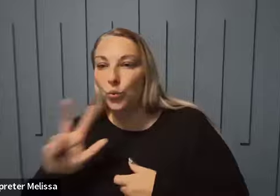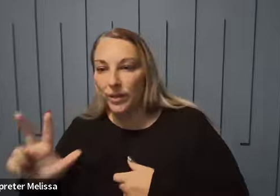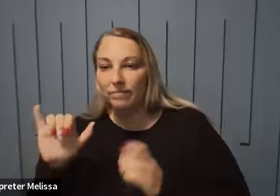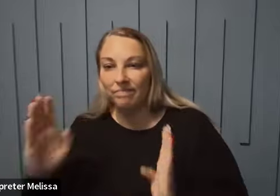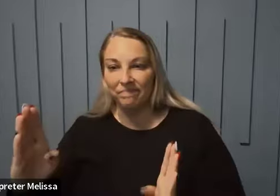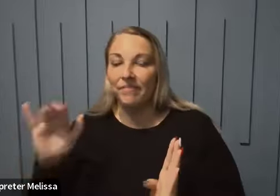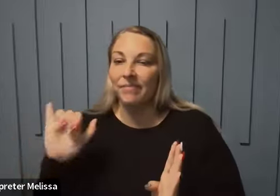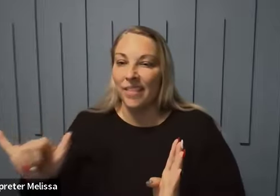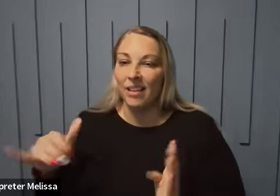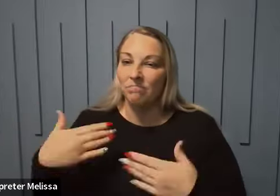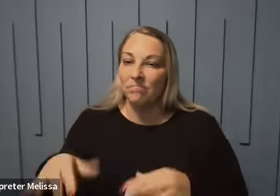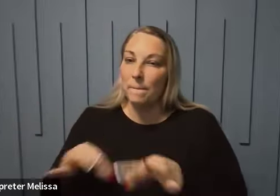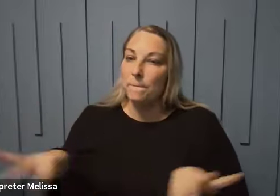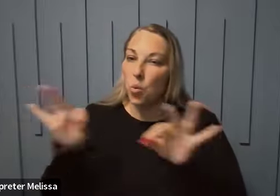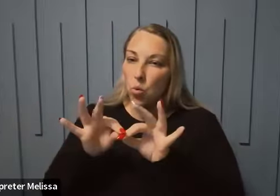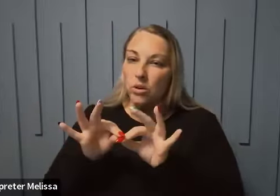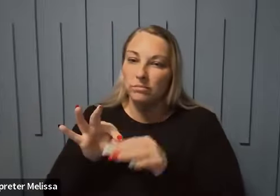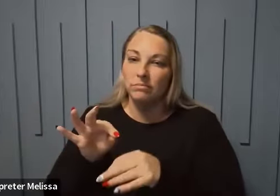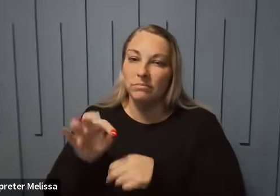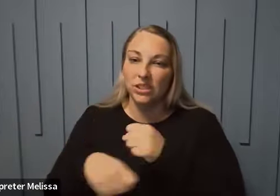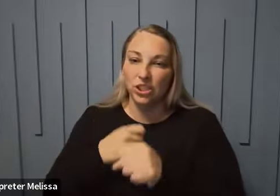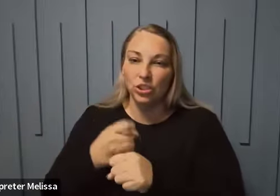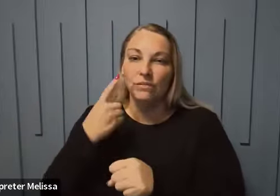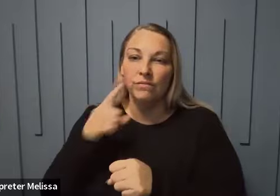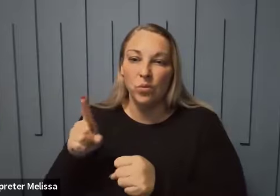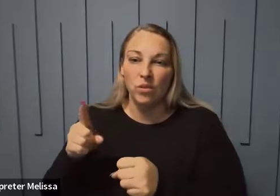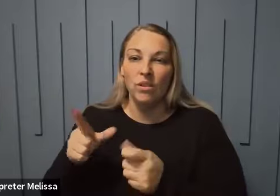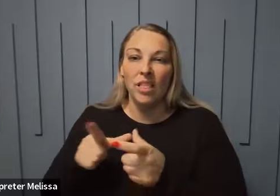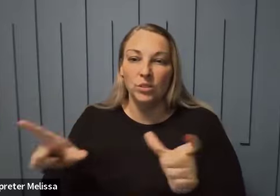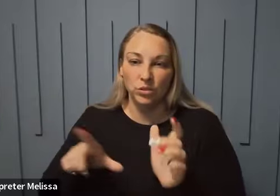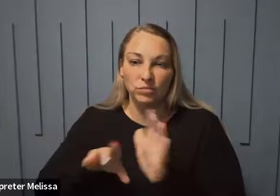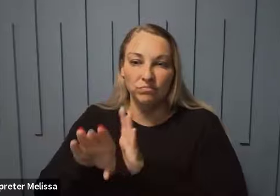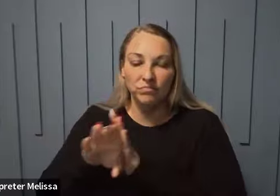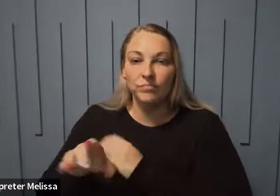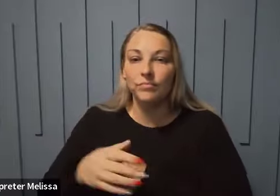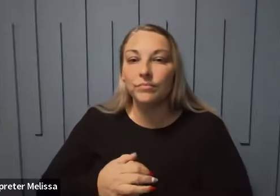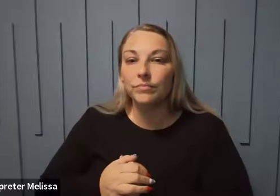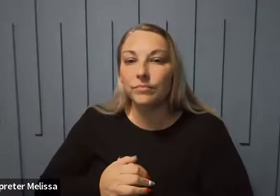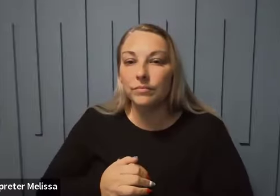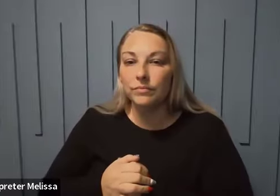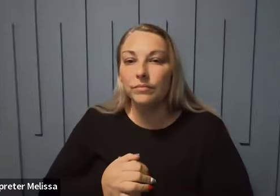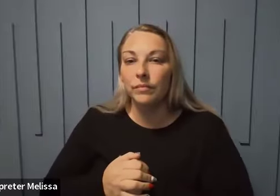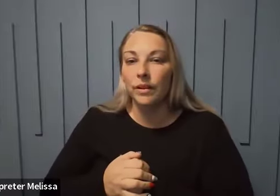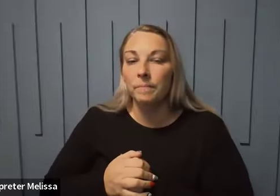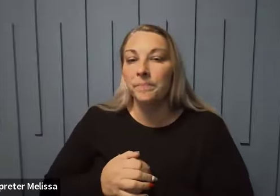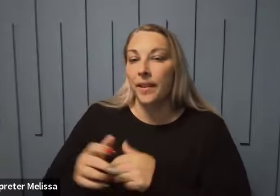to be caught, not taught. So often in programs such as the one that I work